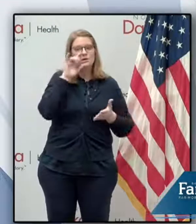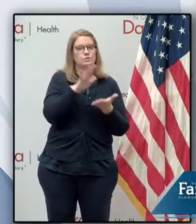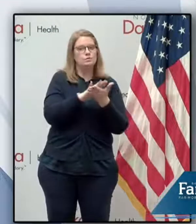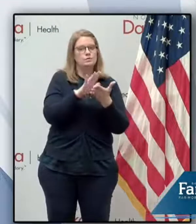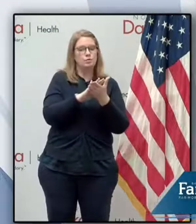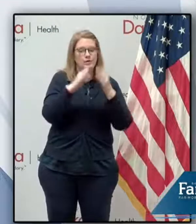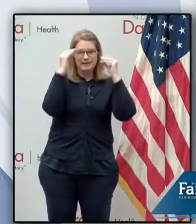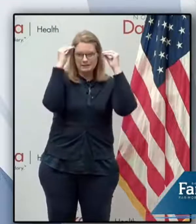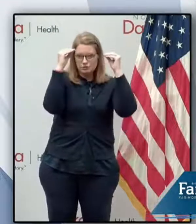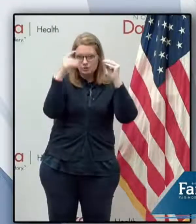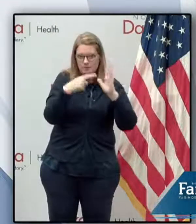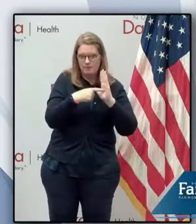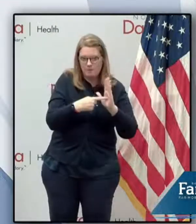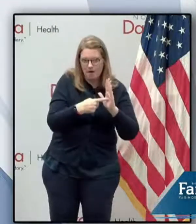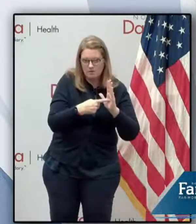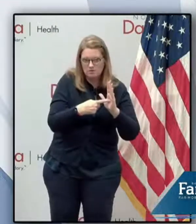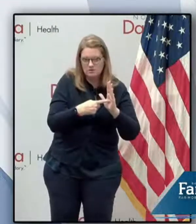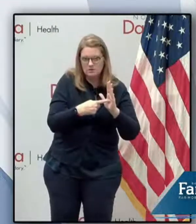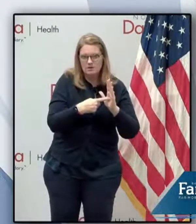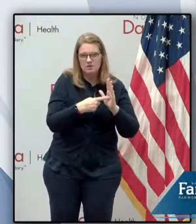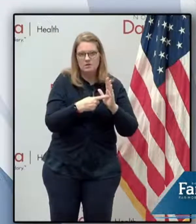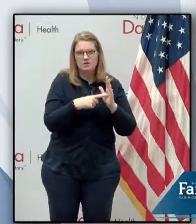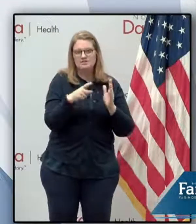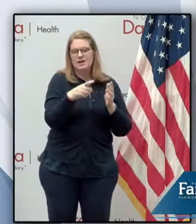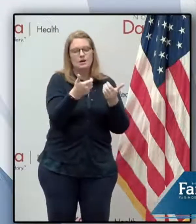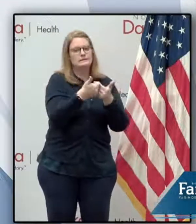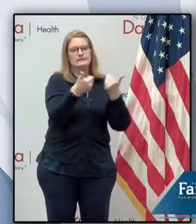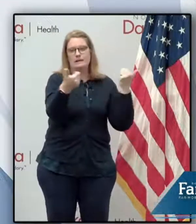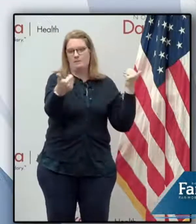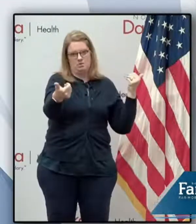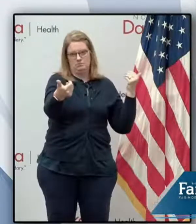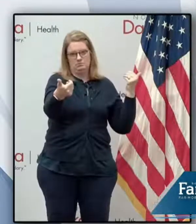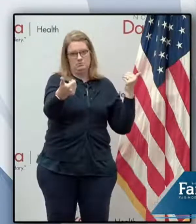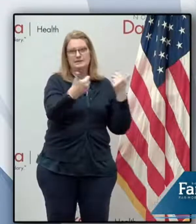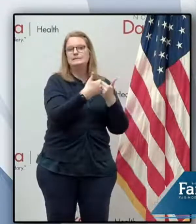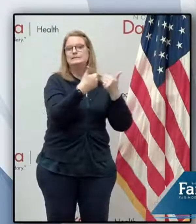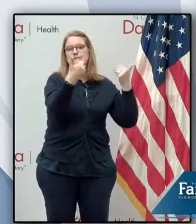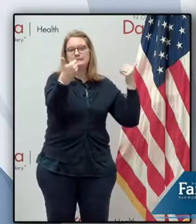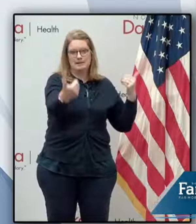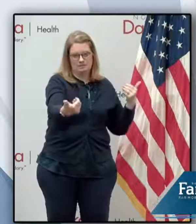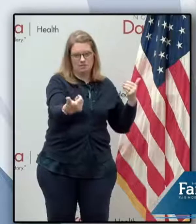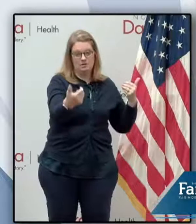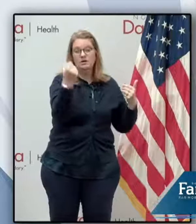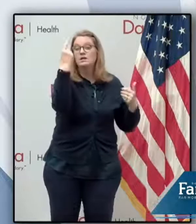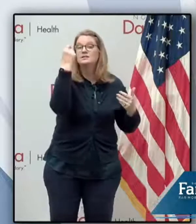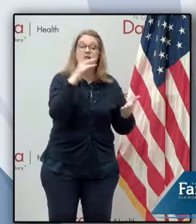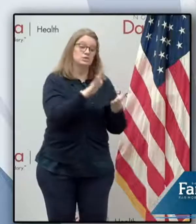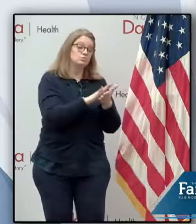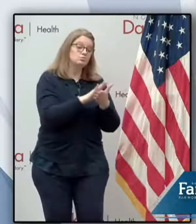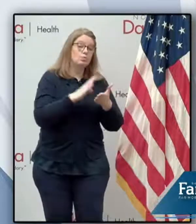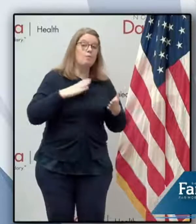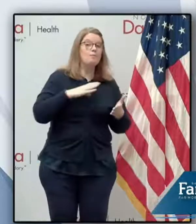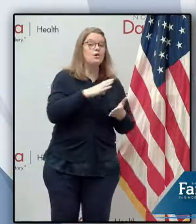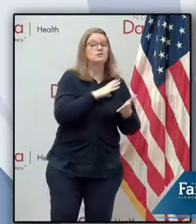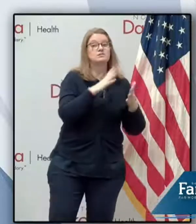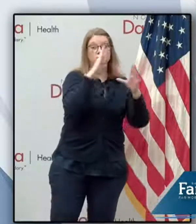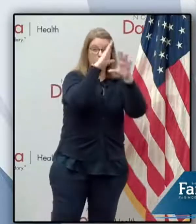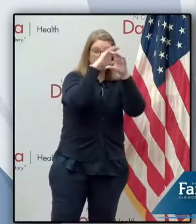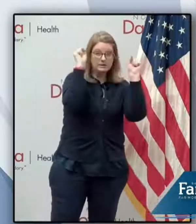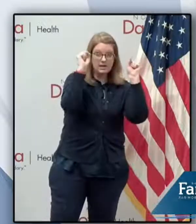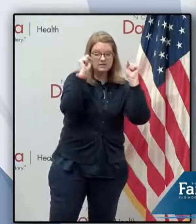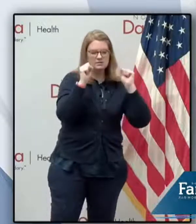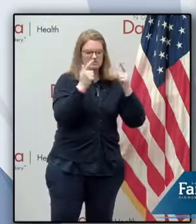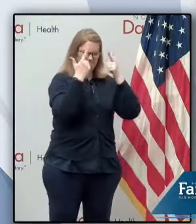are separate from any Smart Restart County colors. School districts, their school boards, their superintendents can make